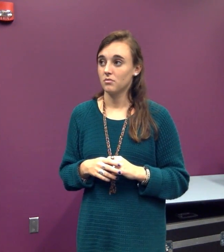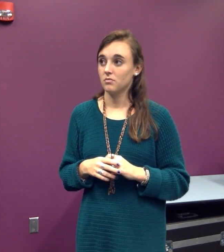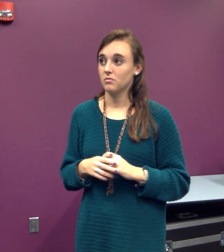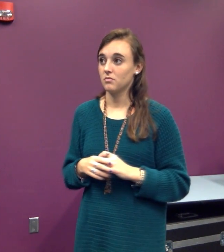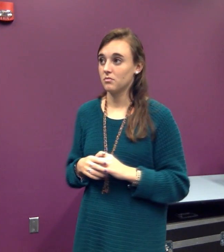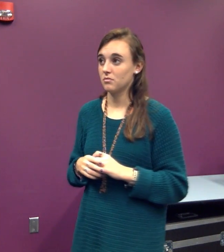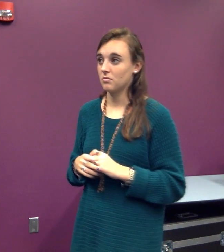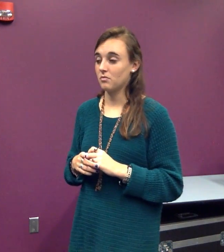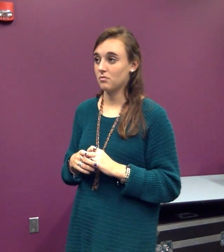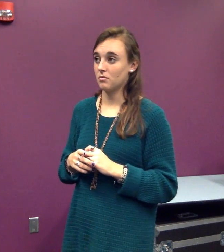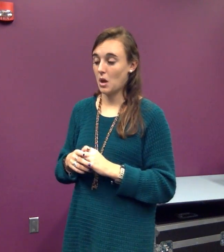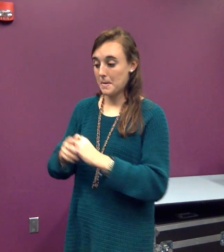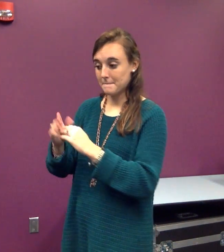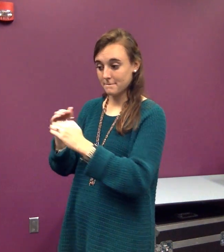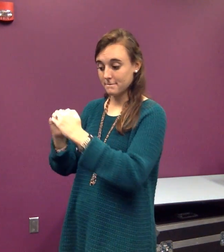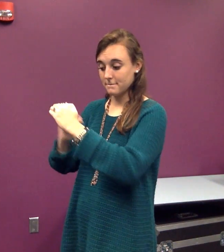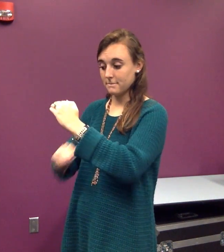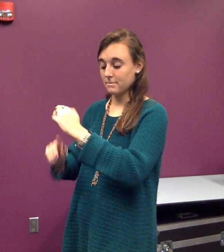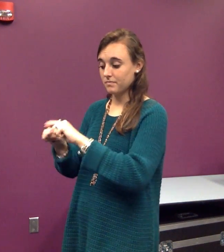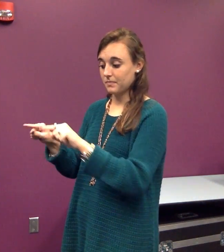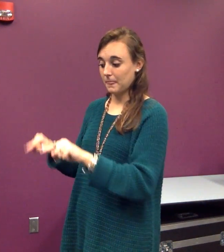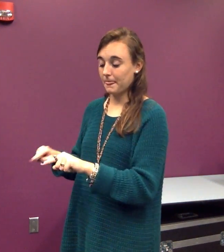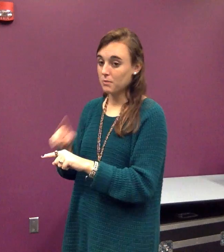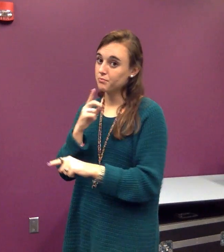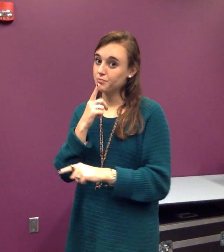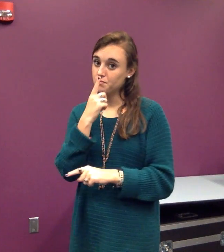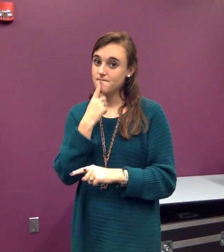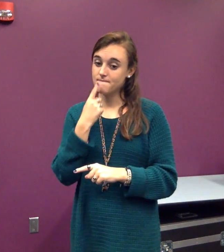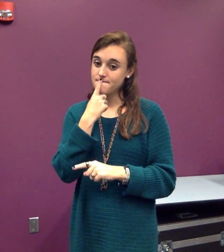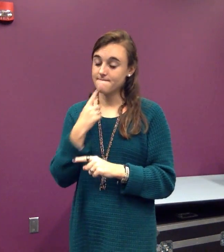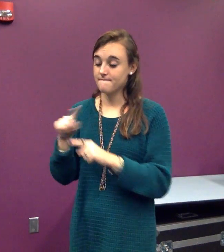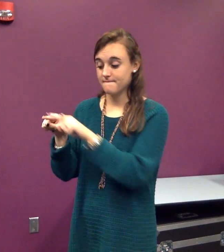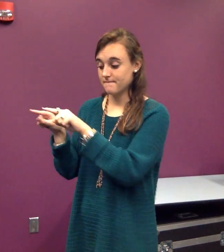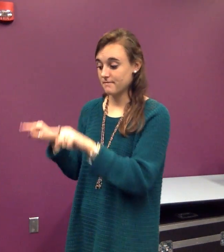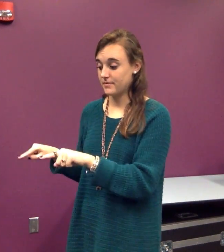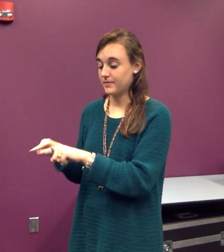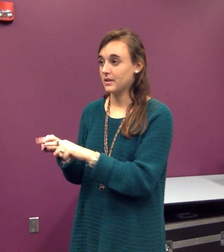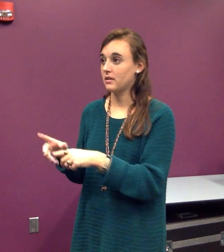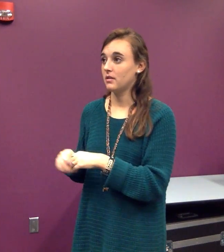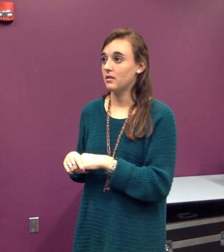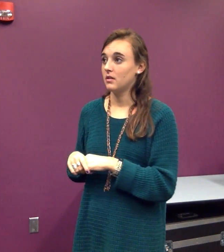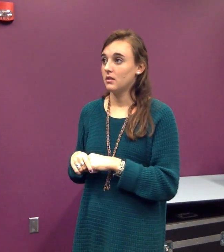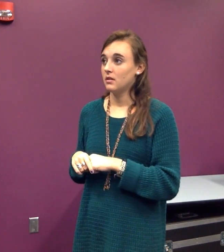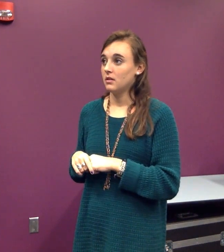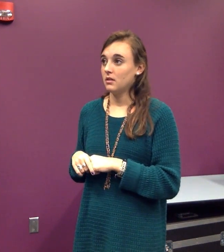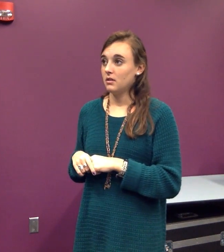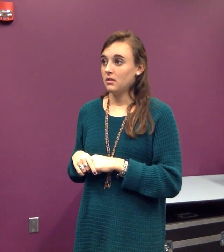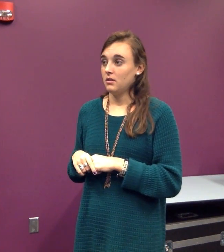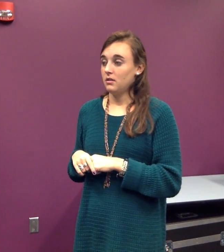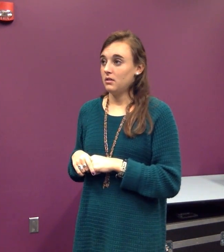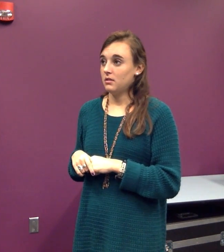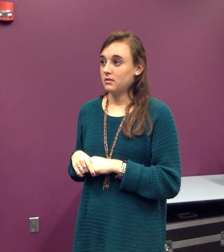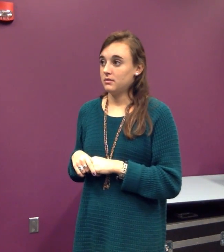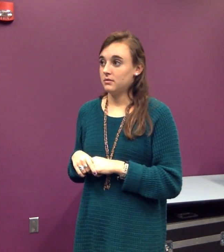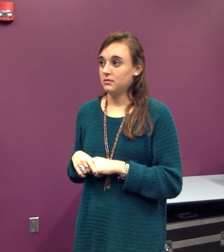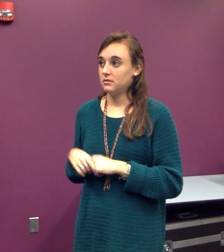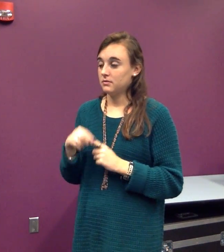and it's going to be a red cube. Red. So, what am I saying about these 3 edges?